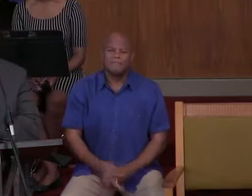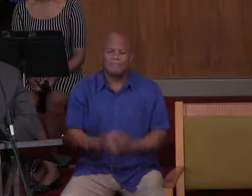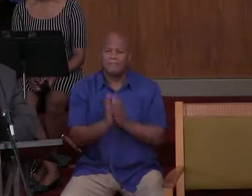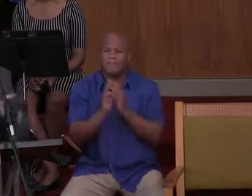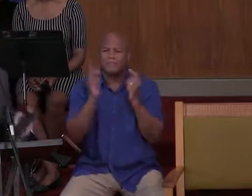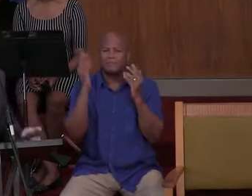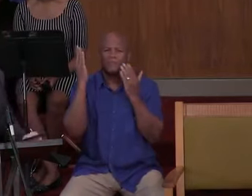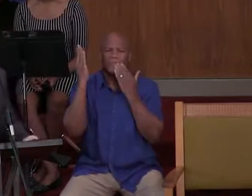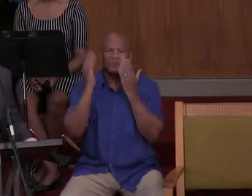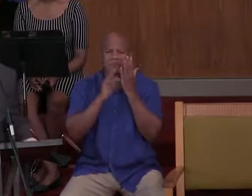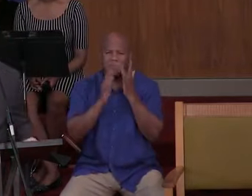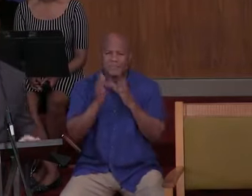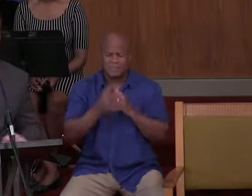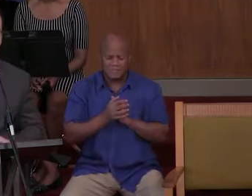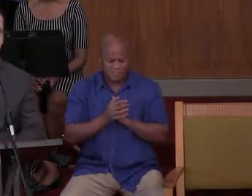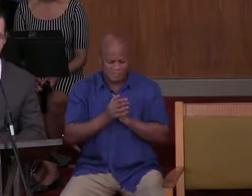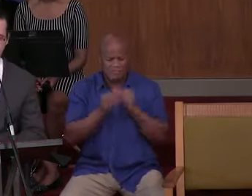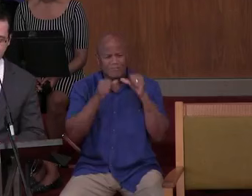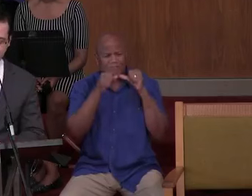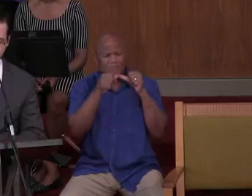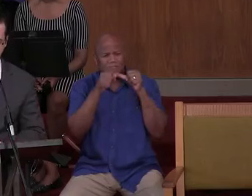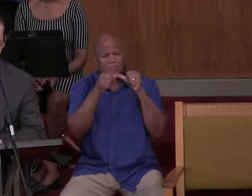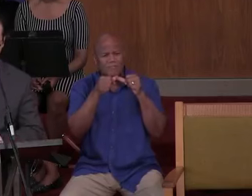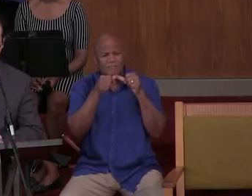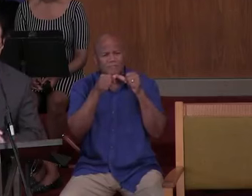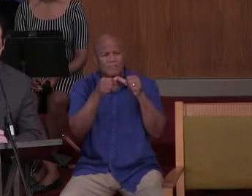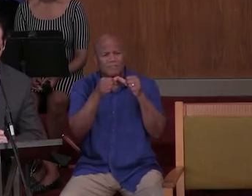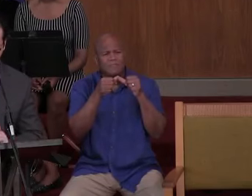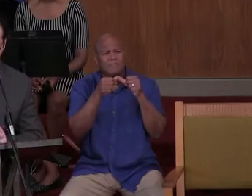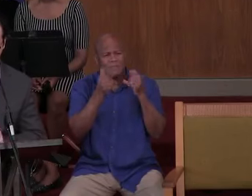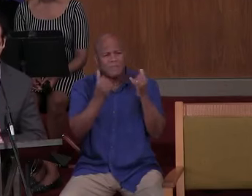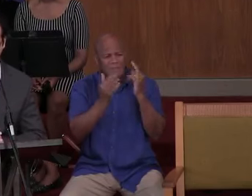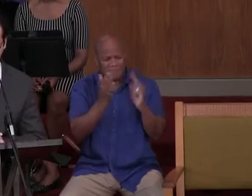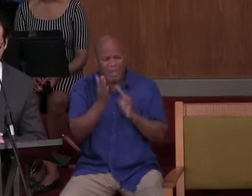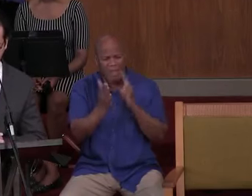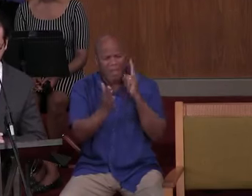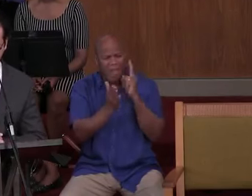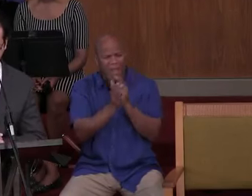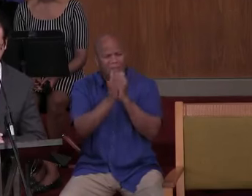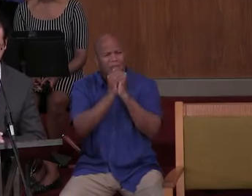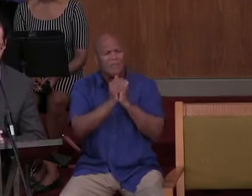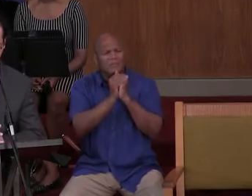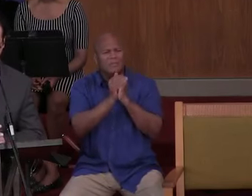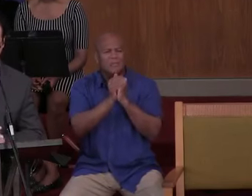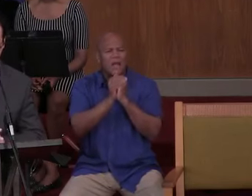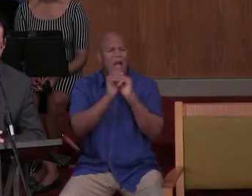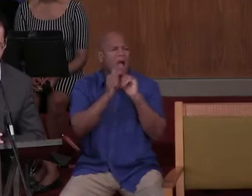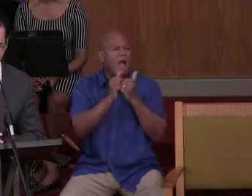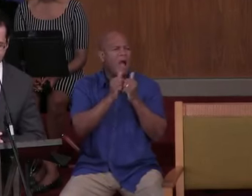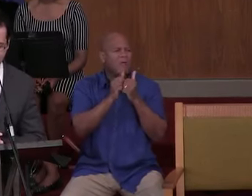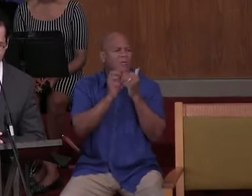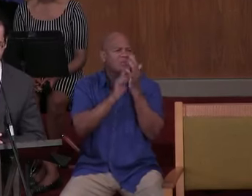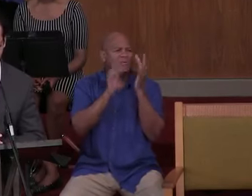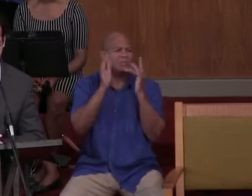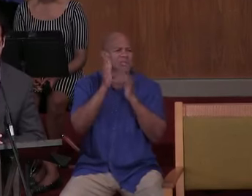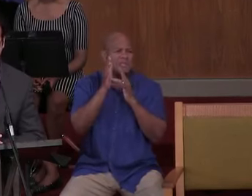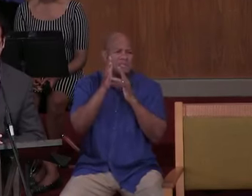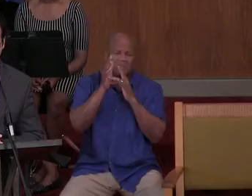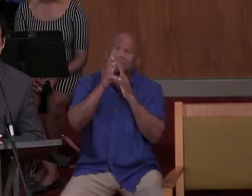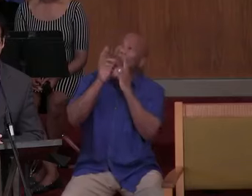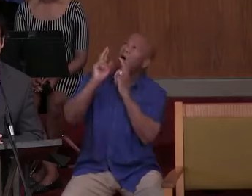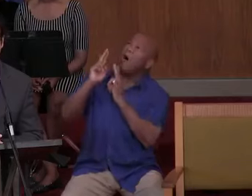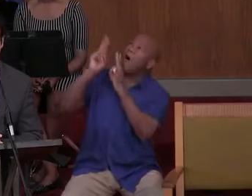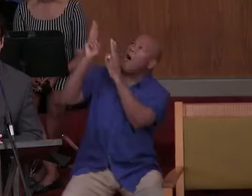Hallelujah. Thank you, Jesus. Let us continue in this hour of worship by honoring Jesus Christ with the giving of our tithes